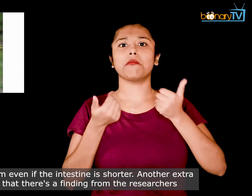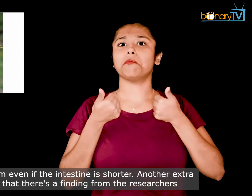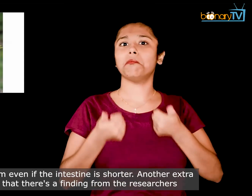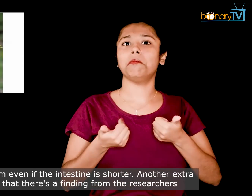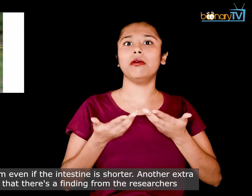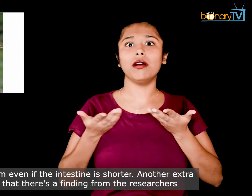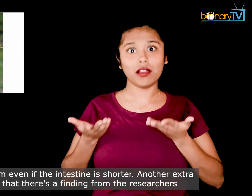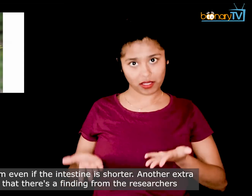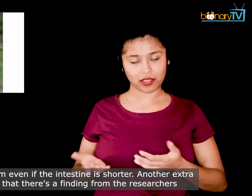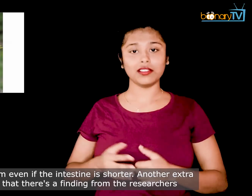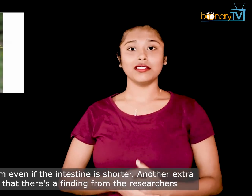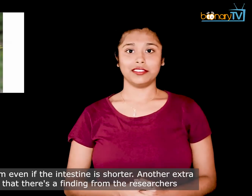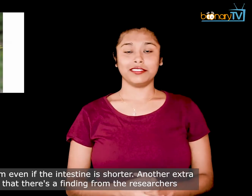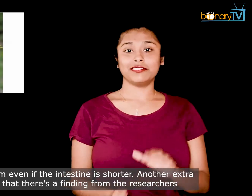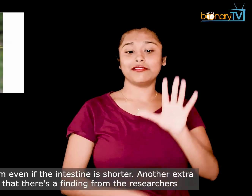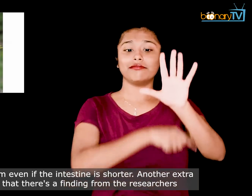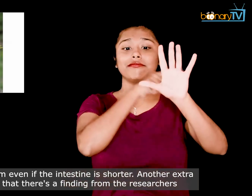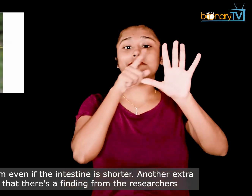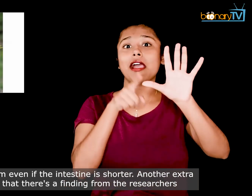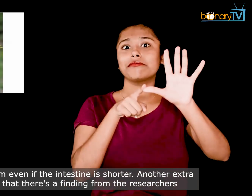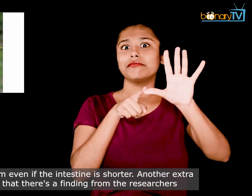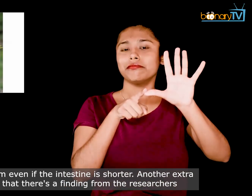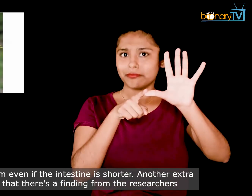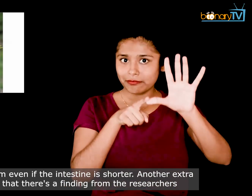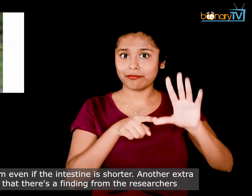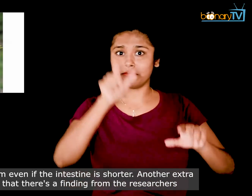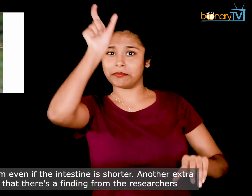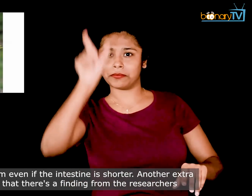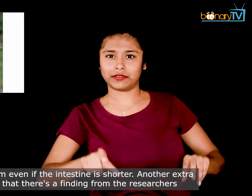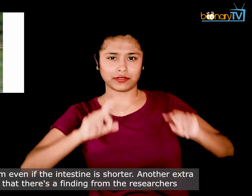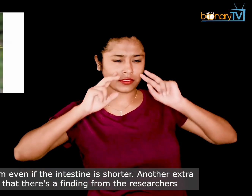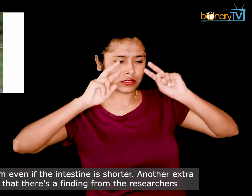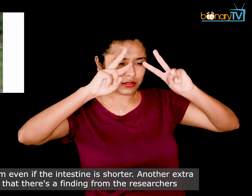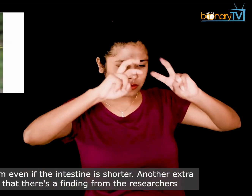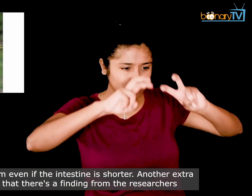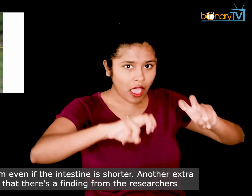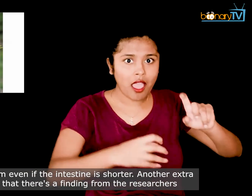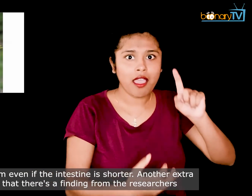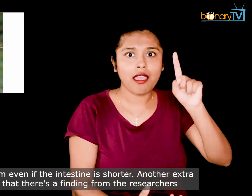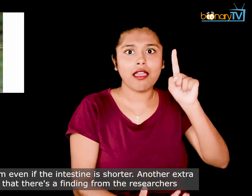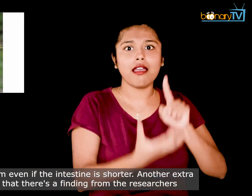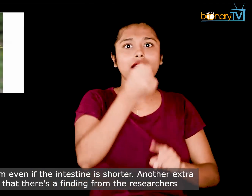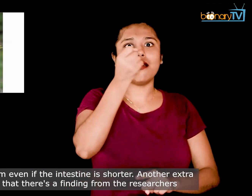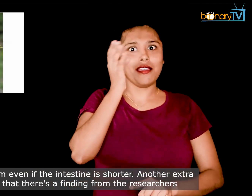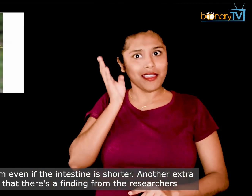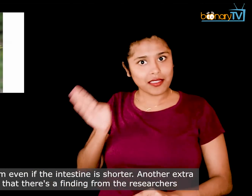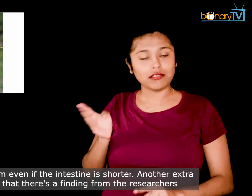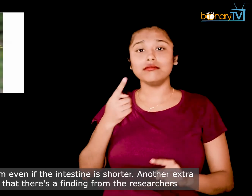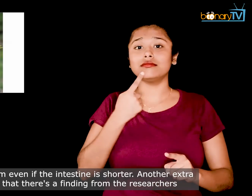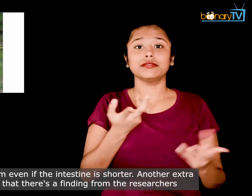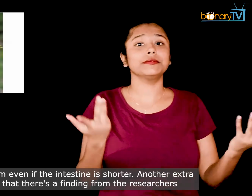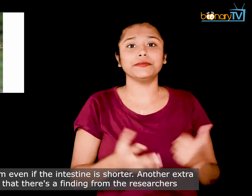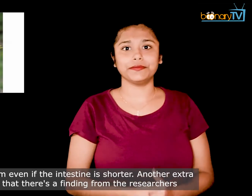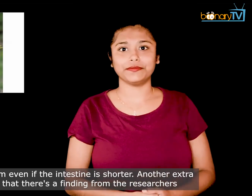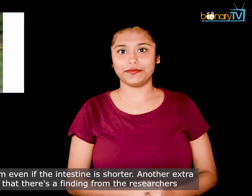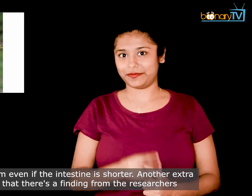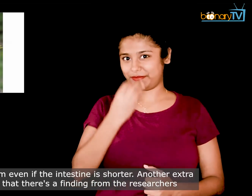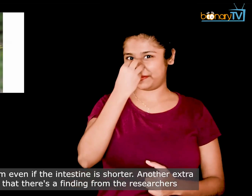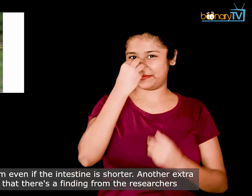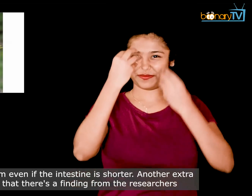no problem even if the intestine is shorter. Another extra reason is that there's a finding from the researchers, and